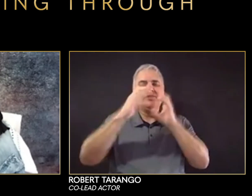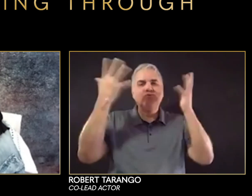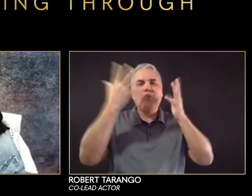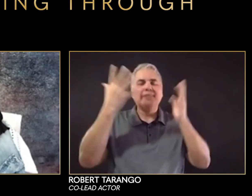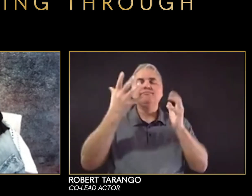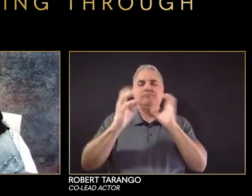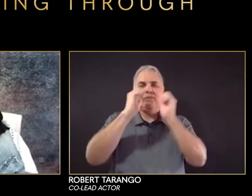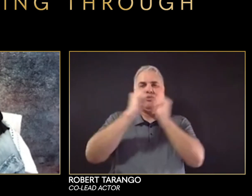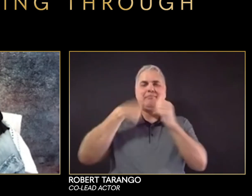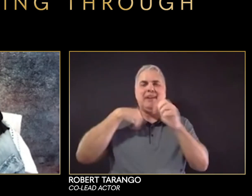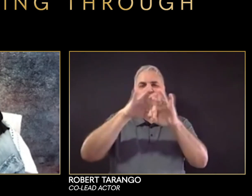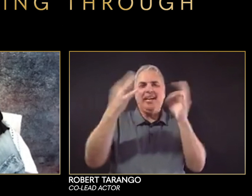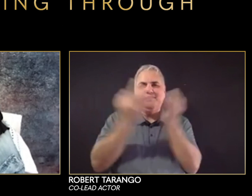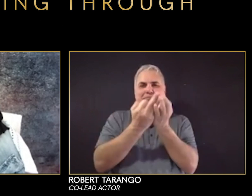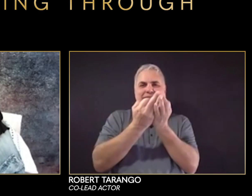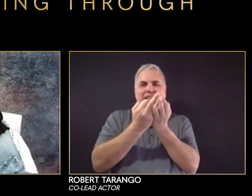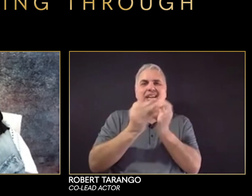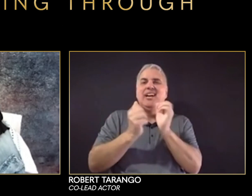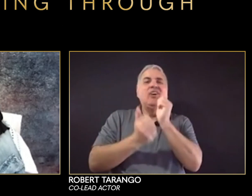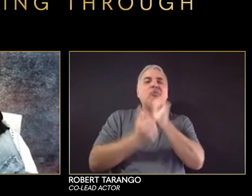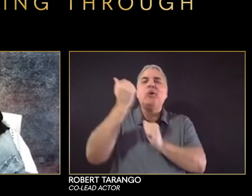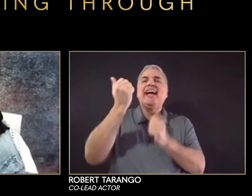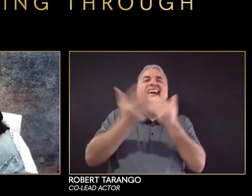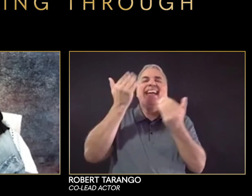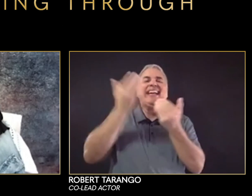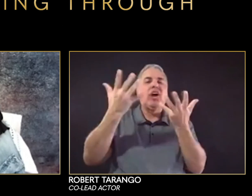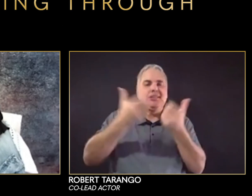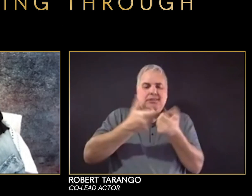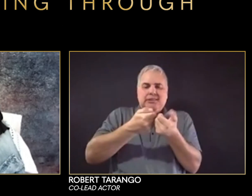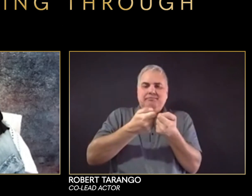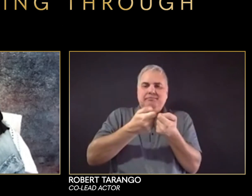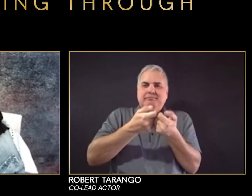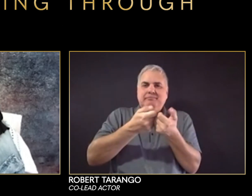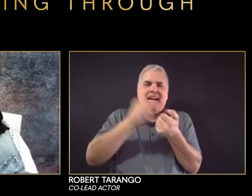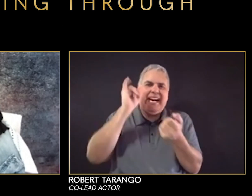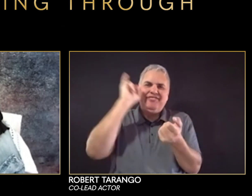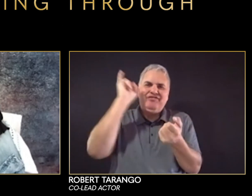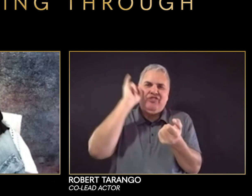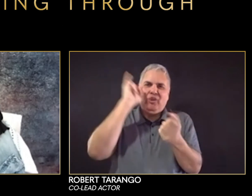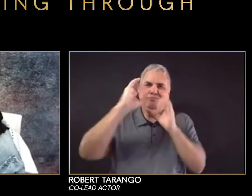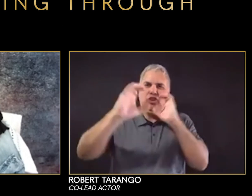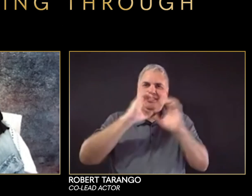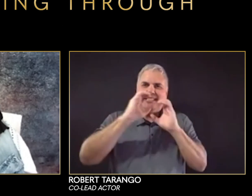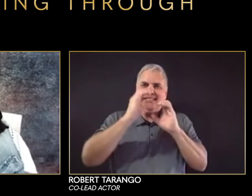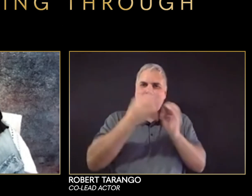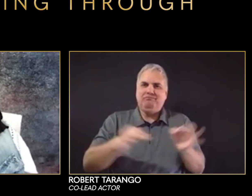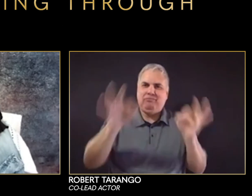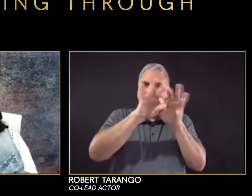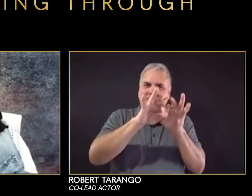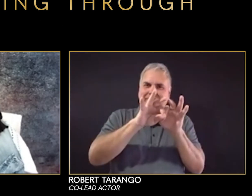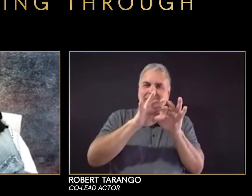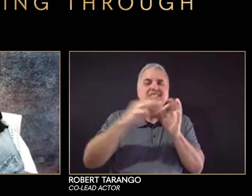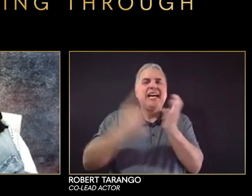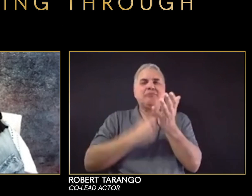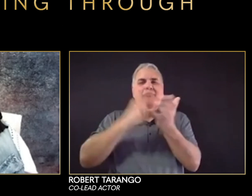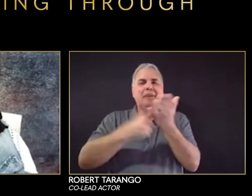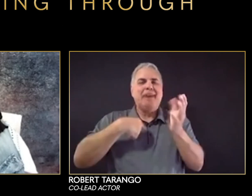it's hard right now. It's hard to communicate. Mostly I'm at home, so I'm communicating with my